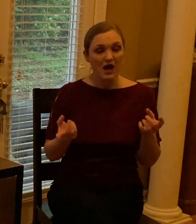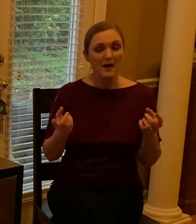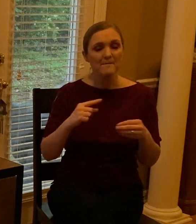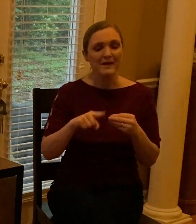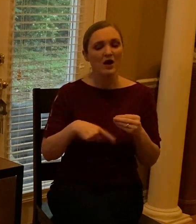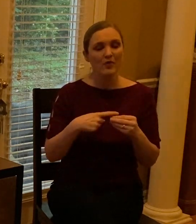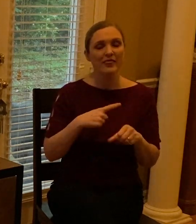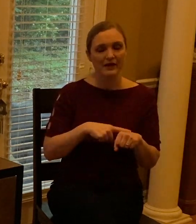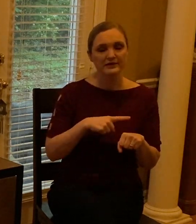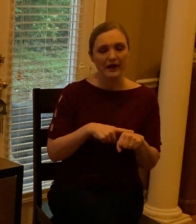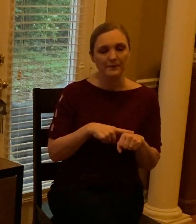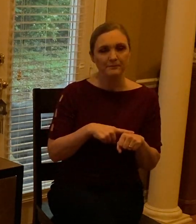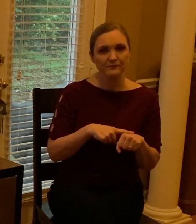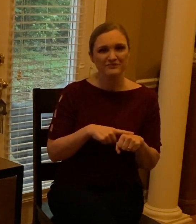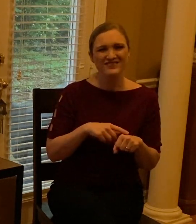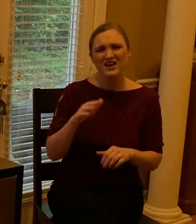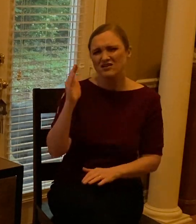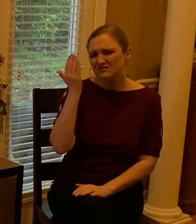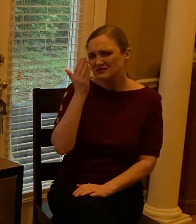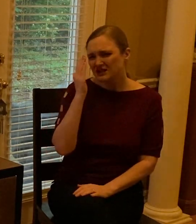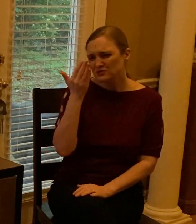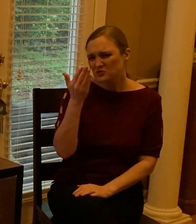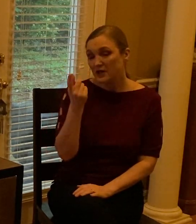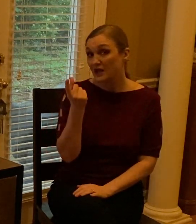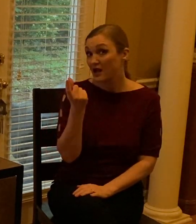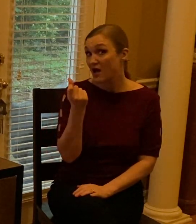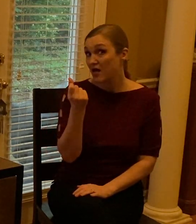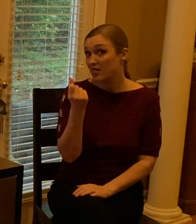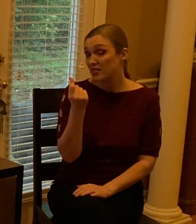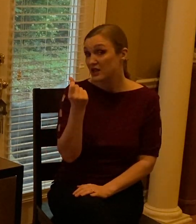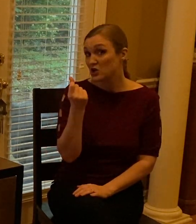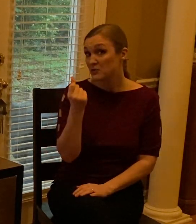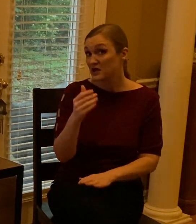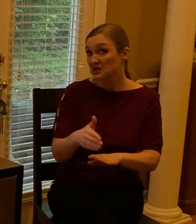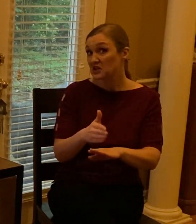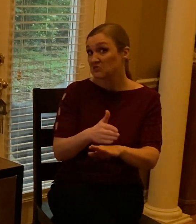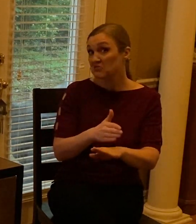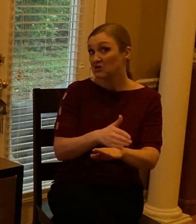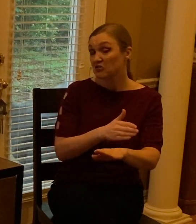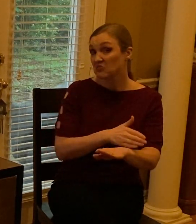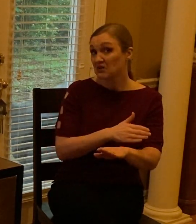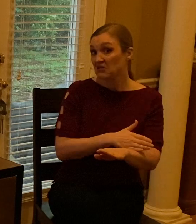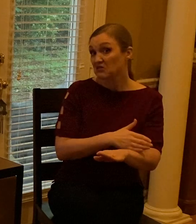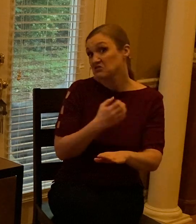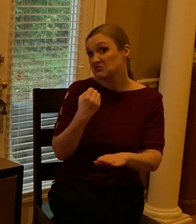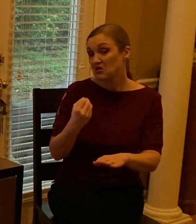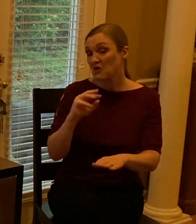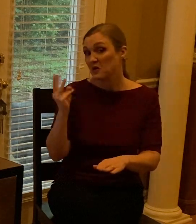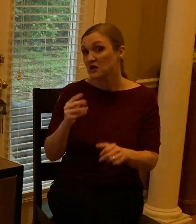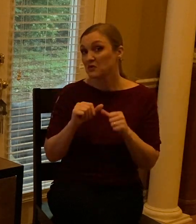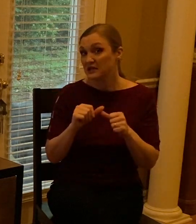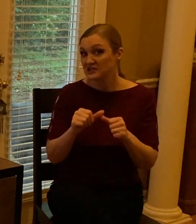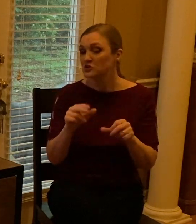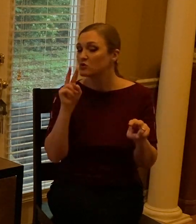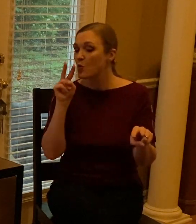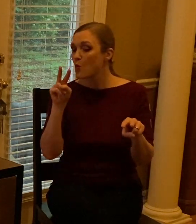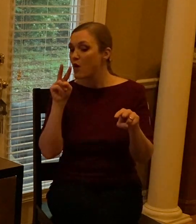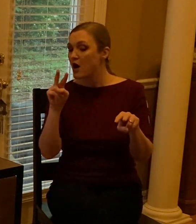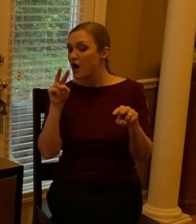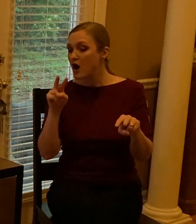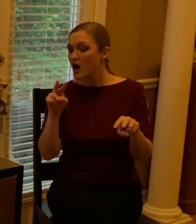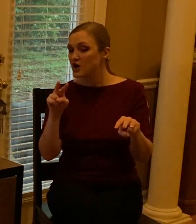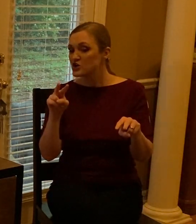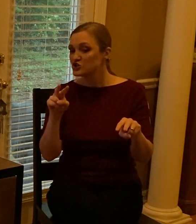comes. There seems to be a little light at the end of the tunnel, so we will continue to monitor our